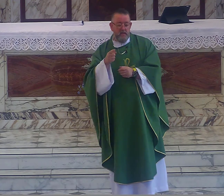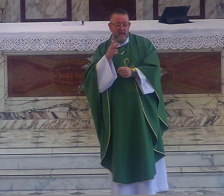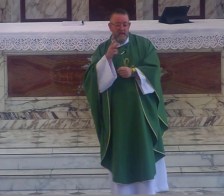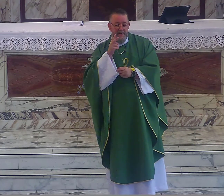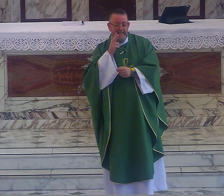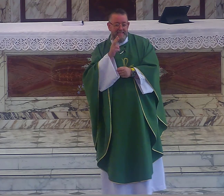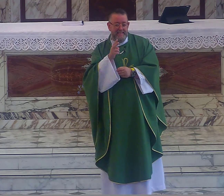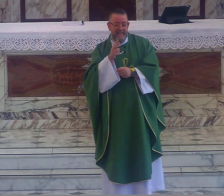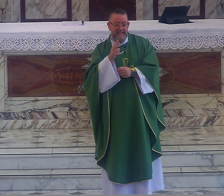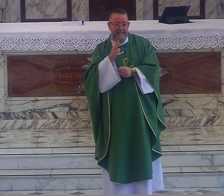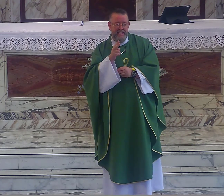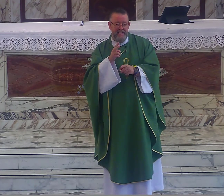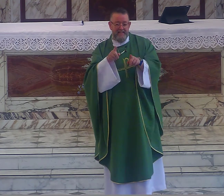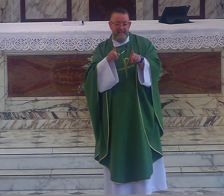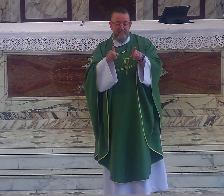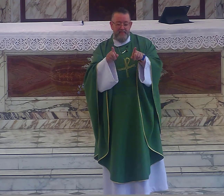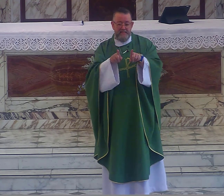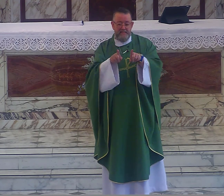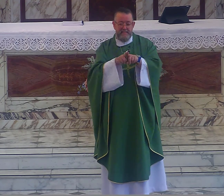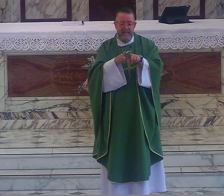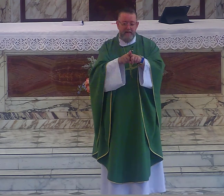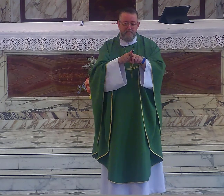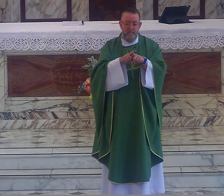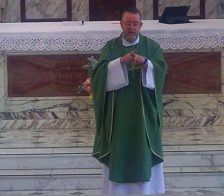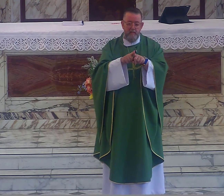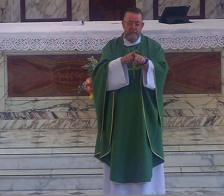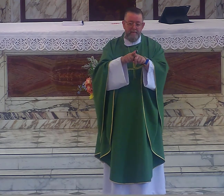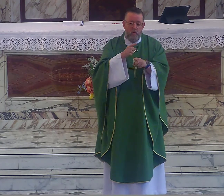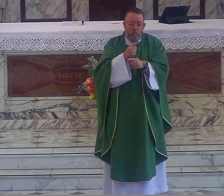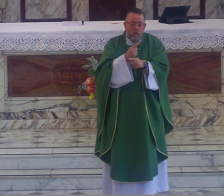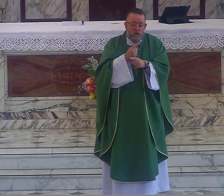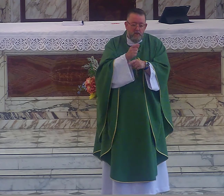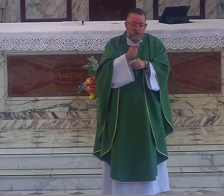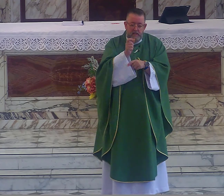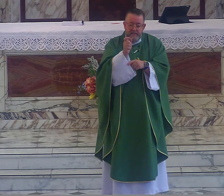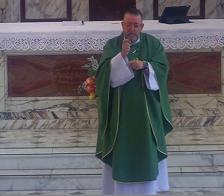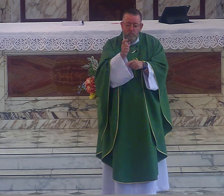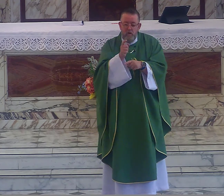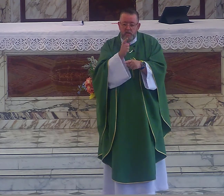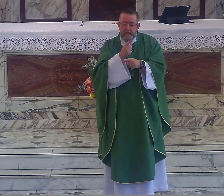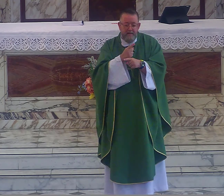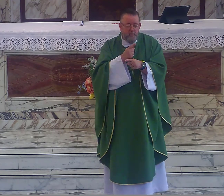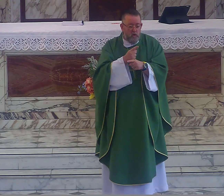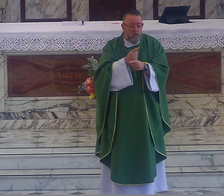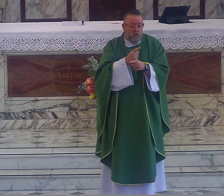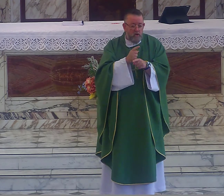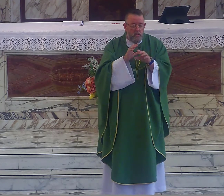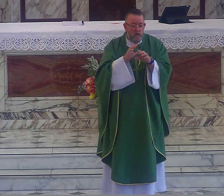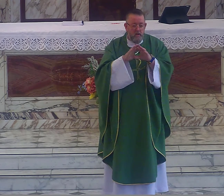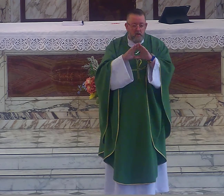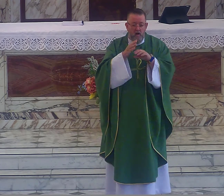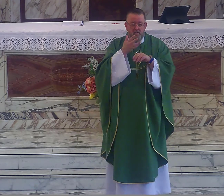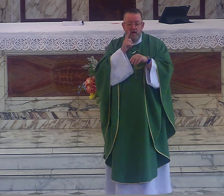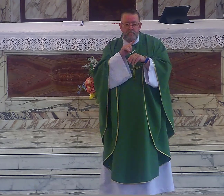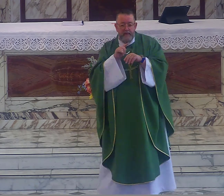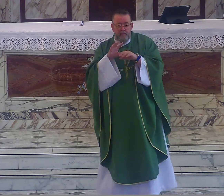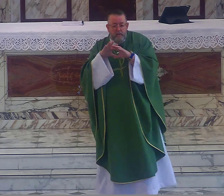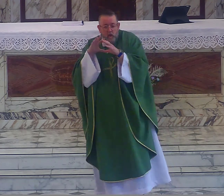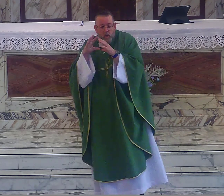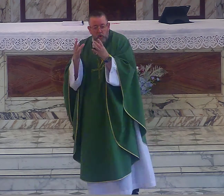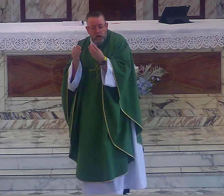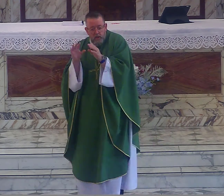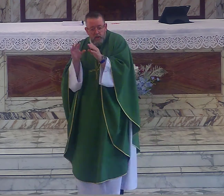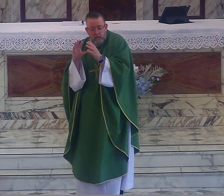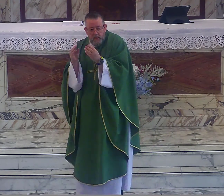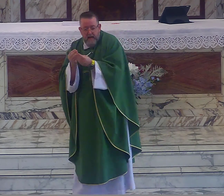you can see the same words, the same words, same talk of